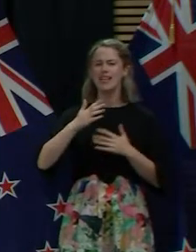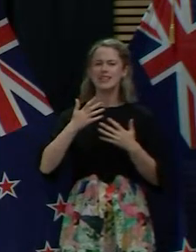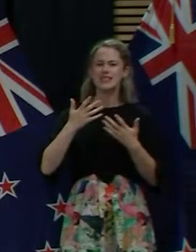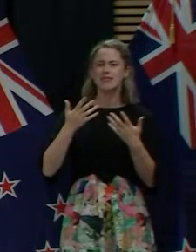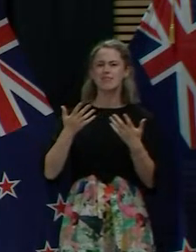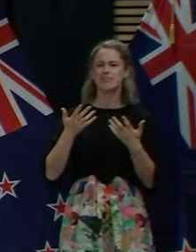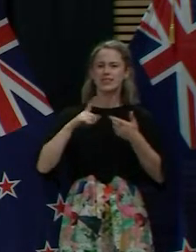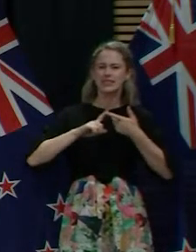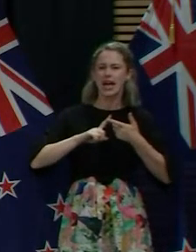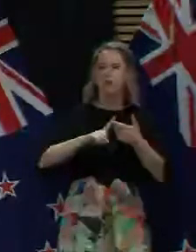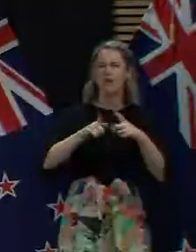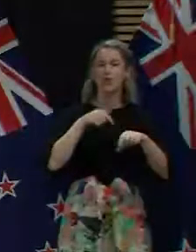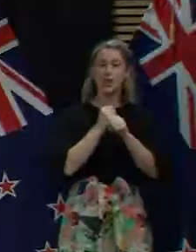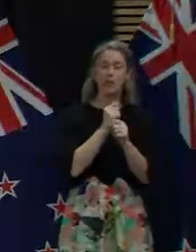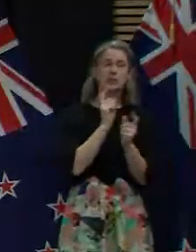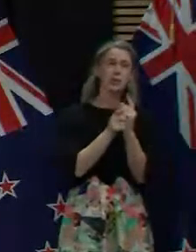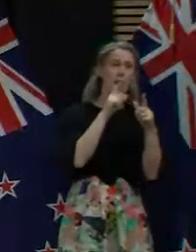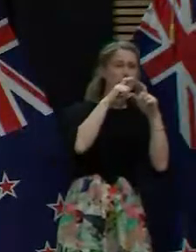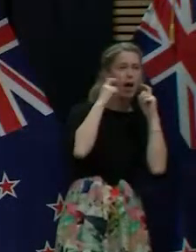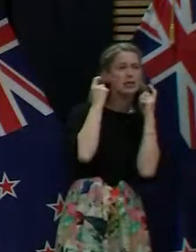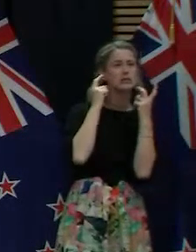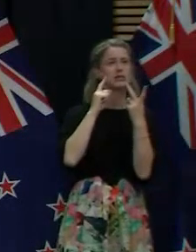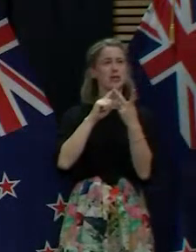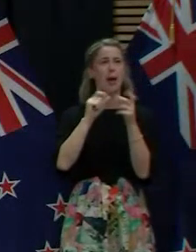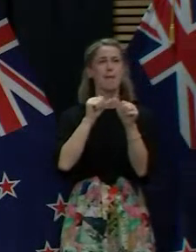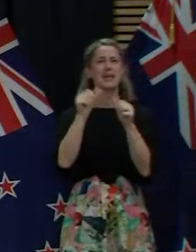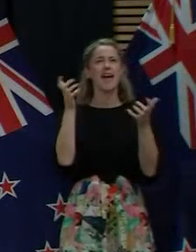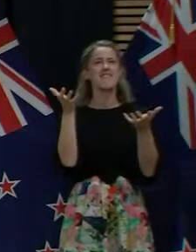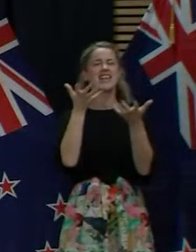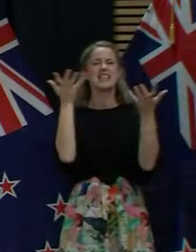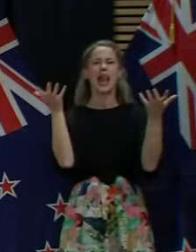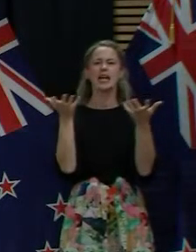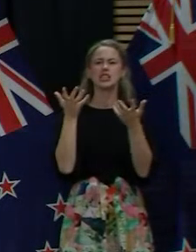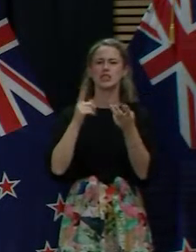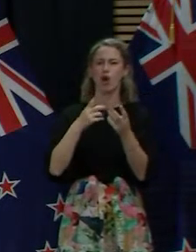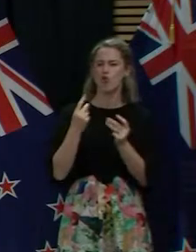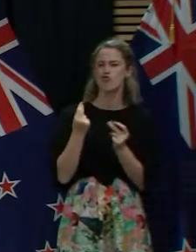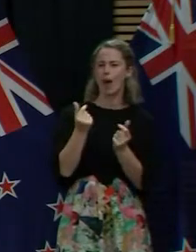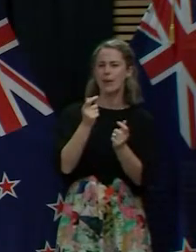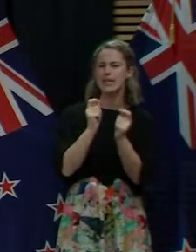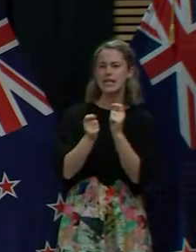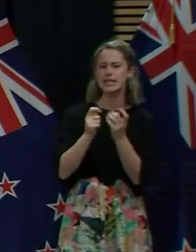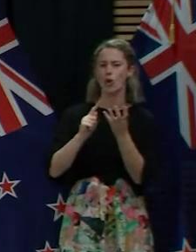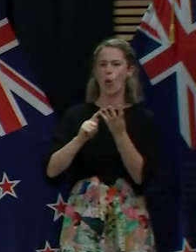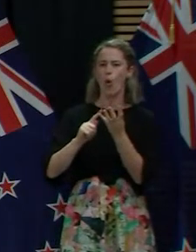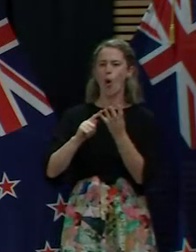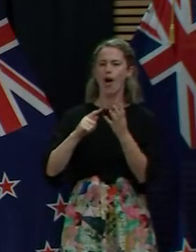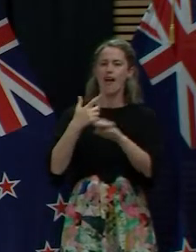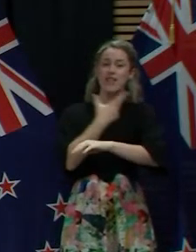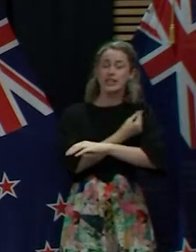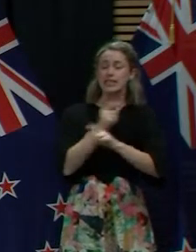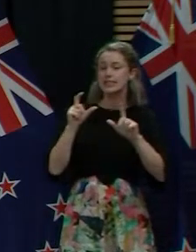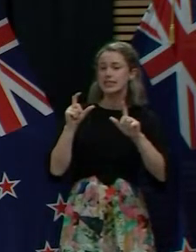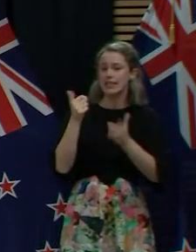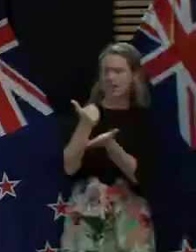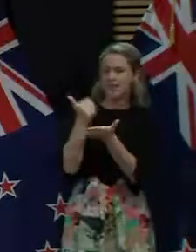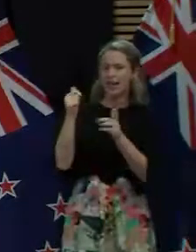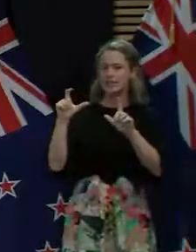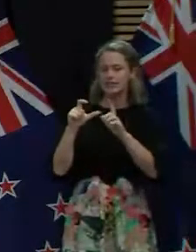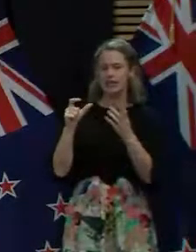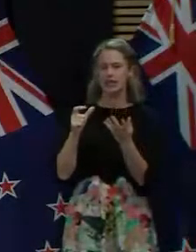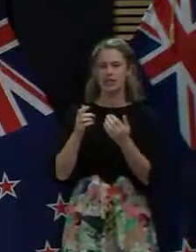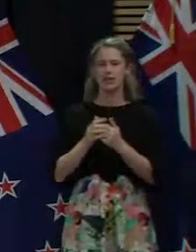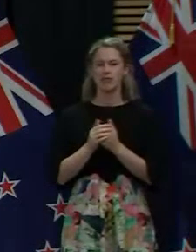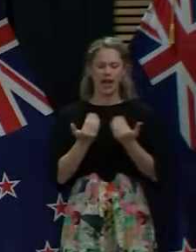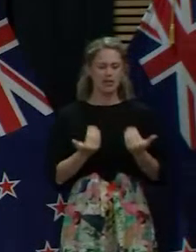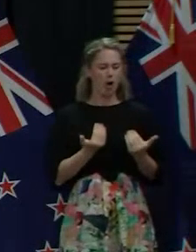as some combination of masks, better ventilation, rapid tests, vaccine certificates, for example, rather than our current approach